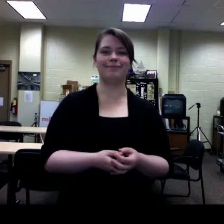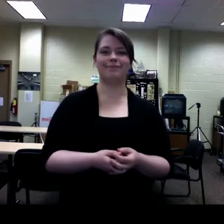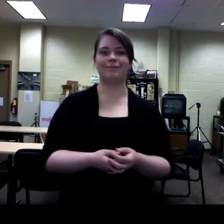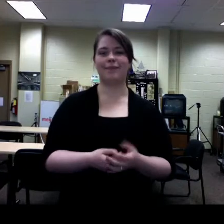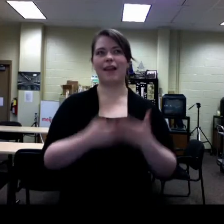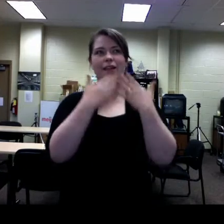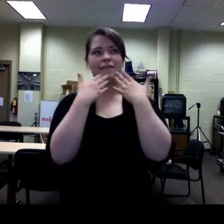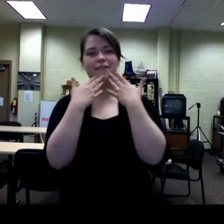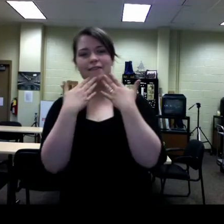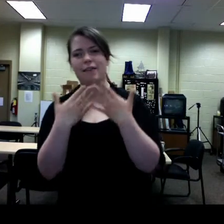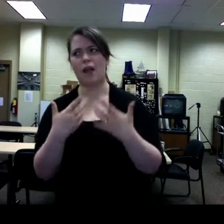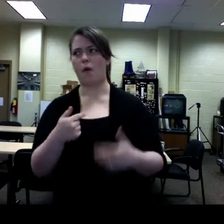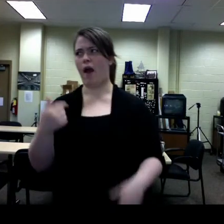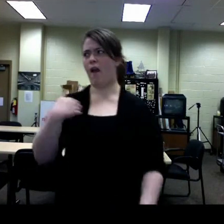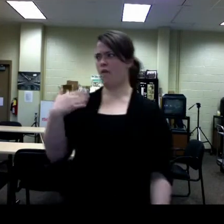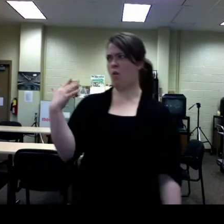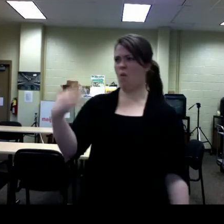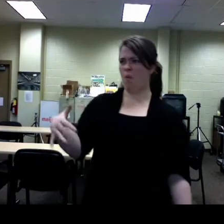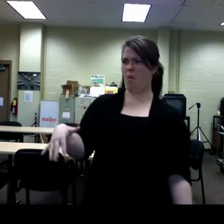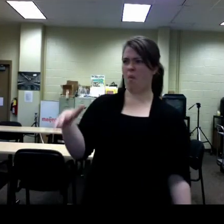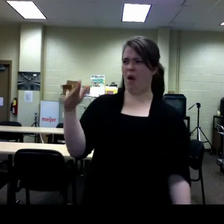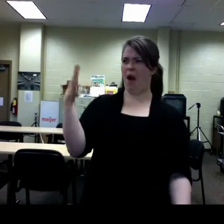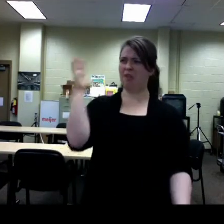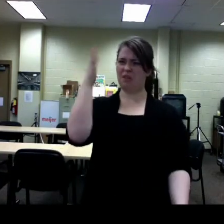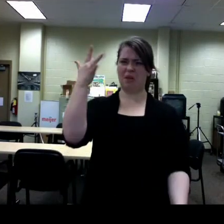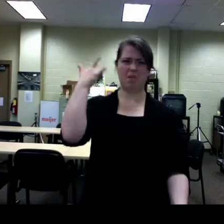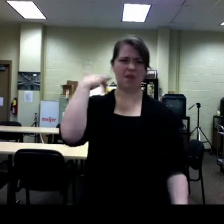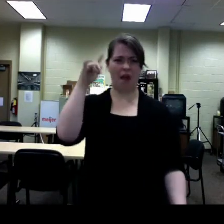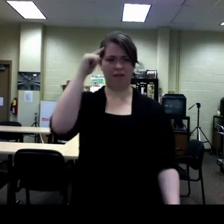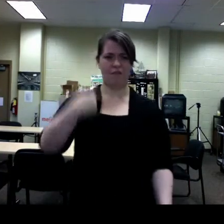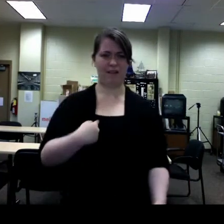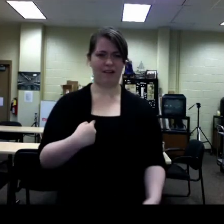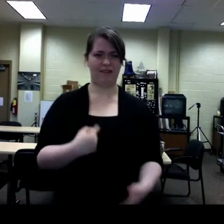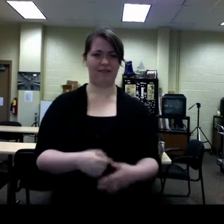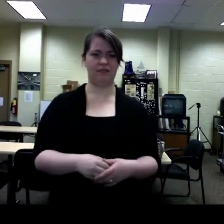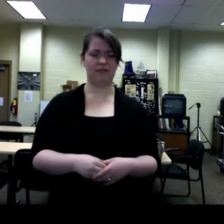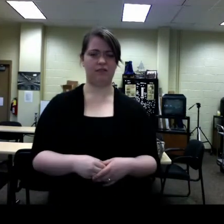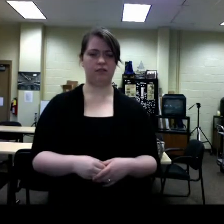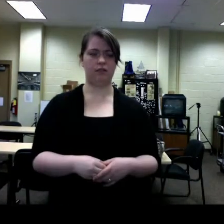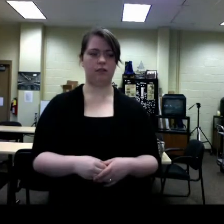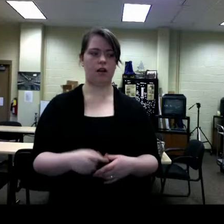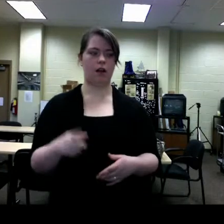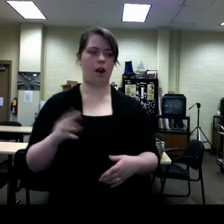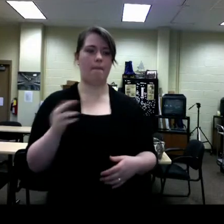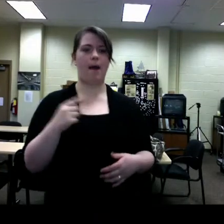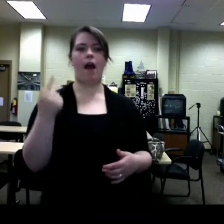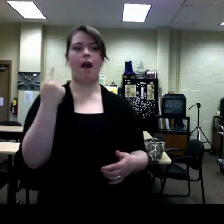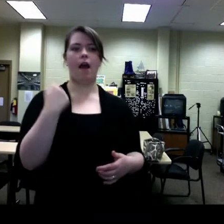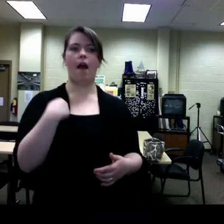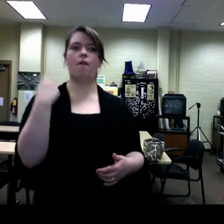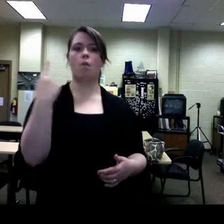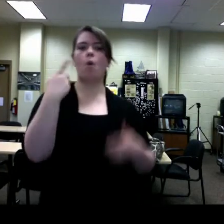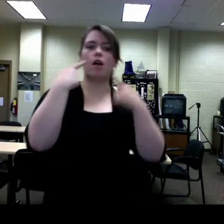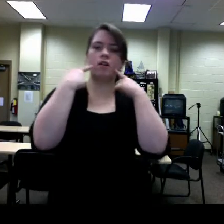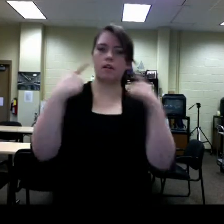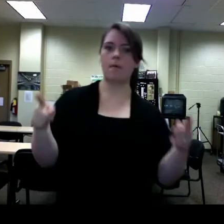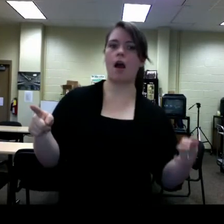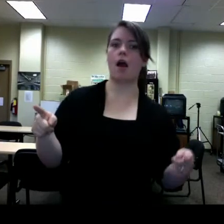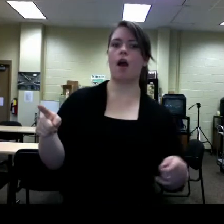thank you. I have, whoa, that seems really loud to me. But I do have one announcement, actually. Dr. Sobey's